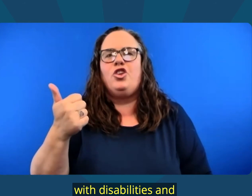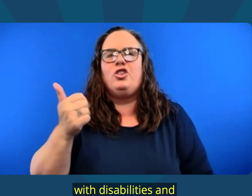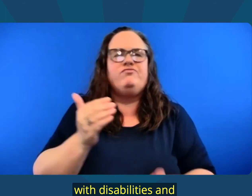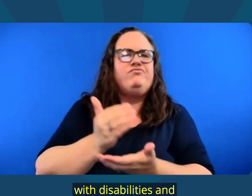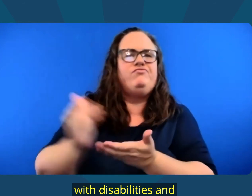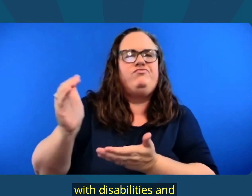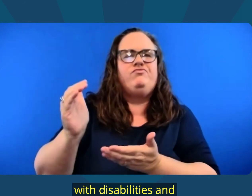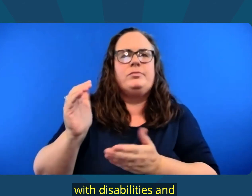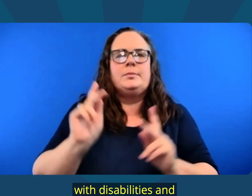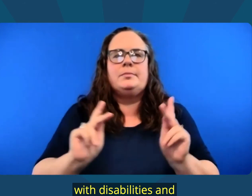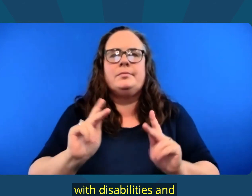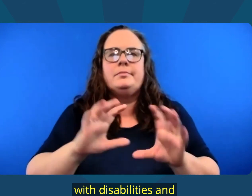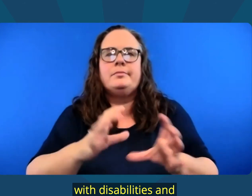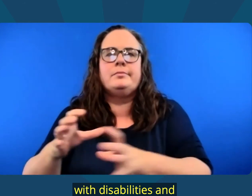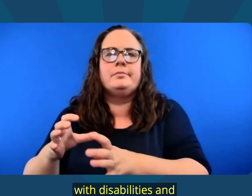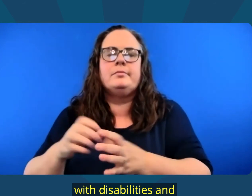marginalized people.